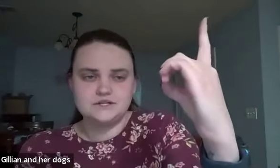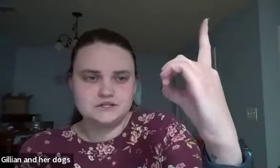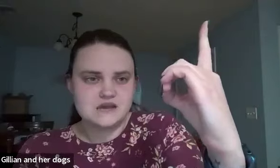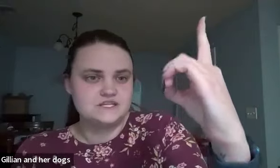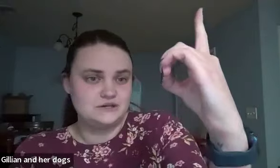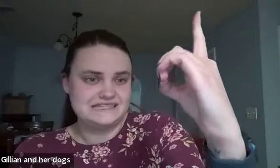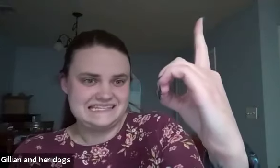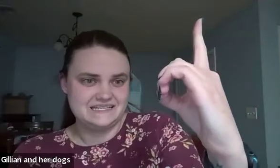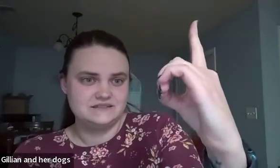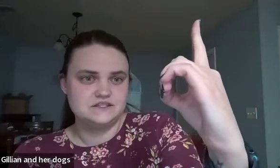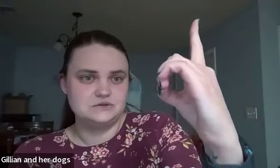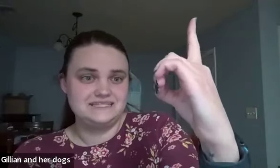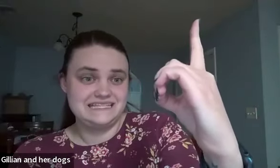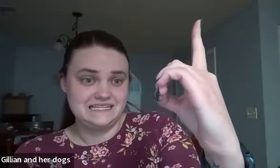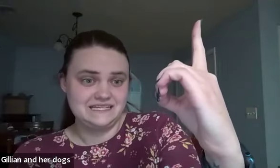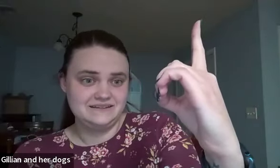I'm going to turn it sideways so you can see it. So D.